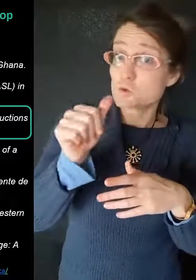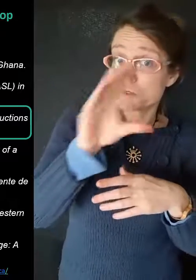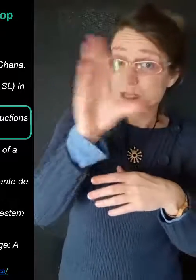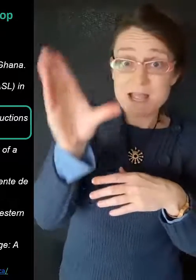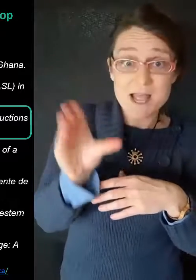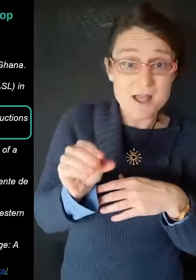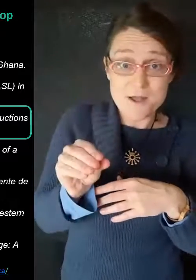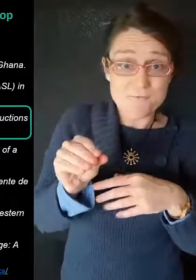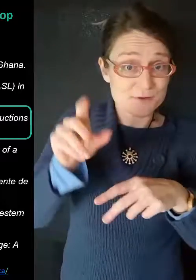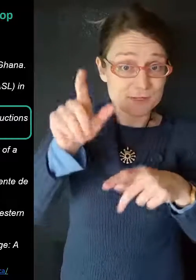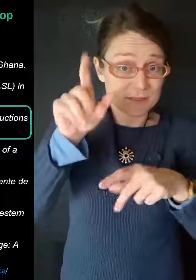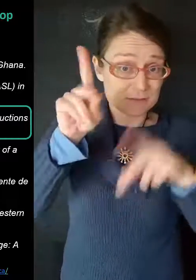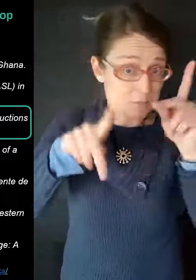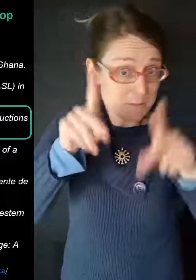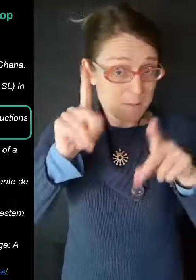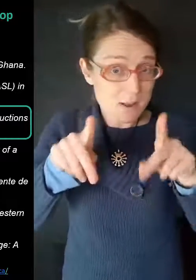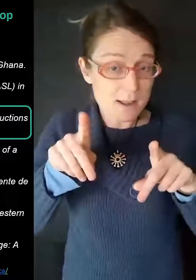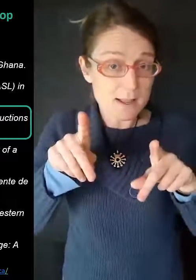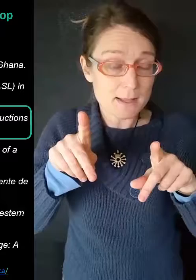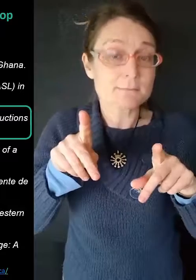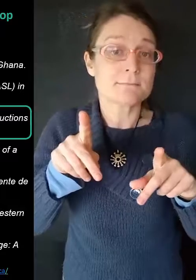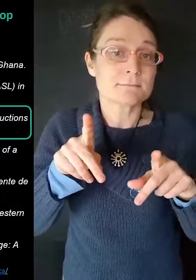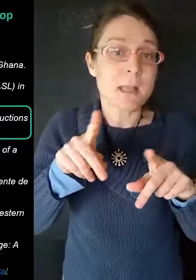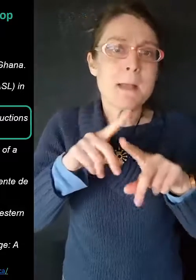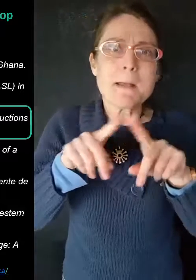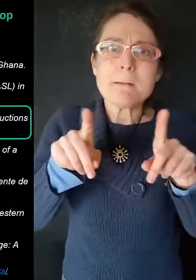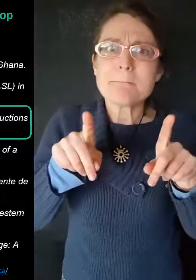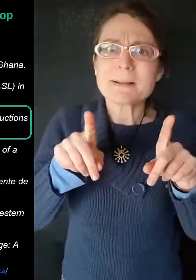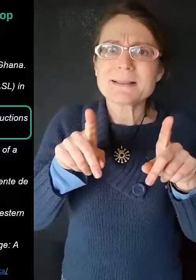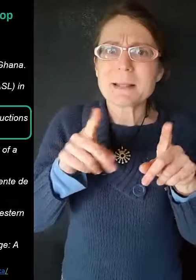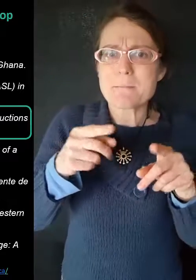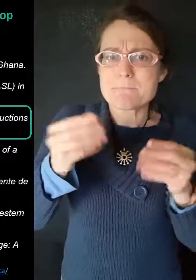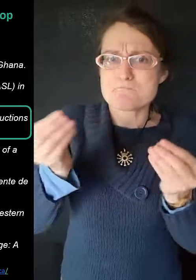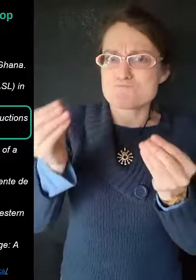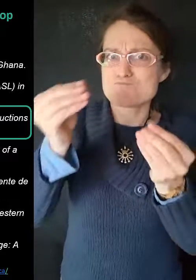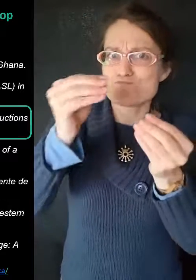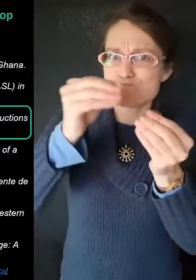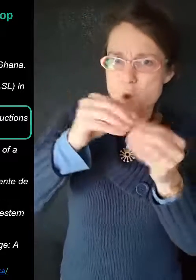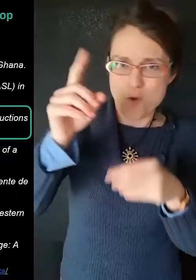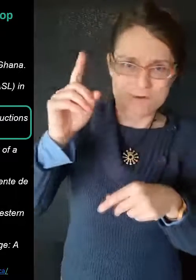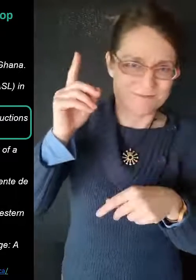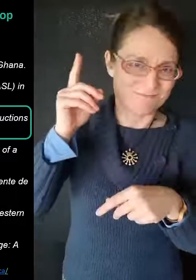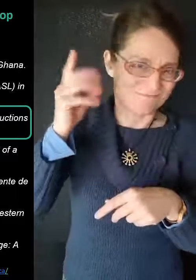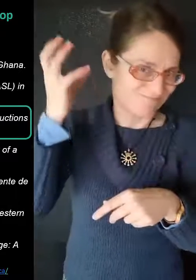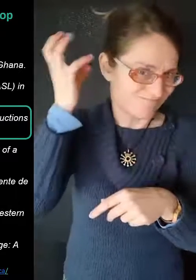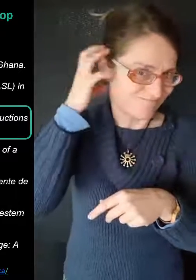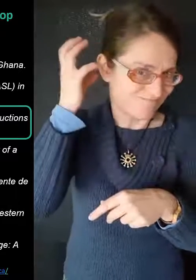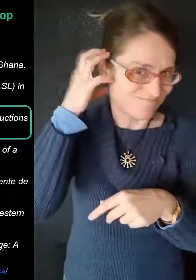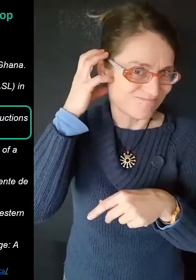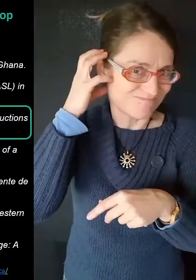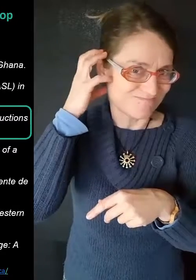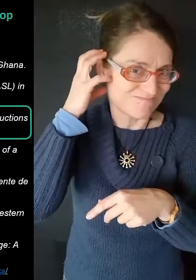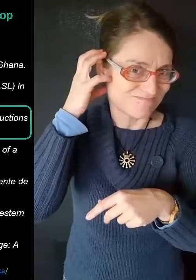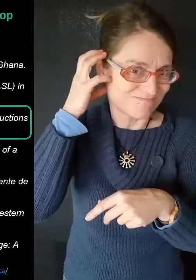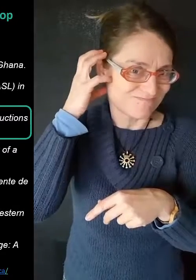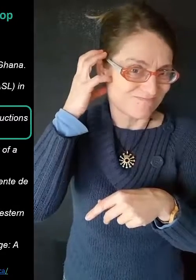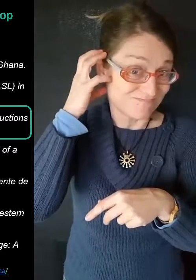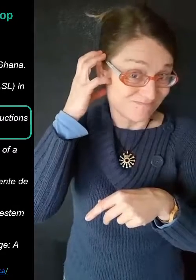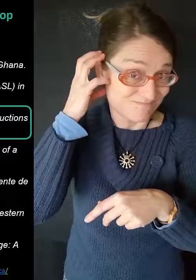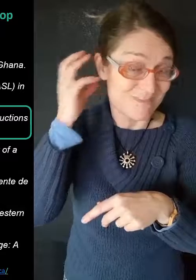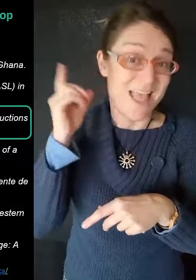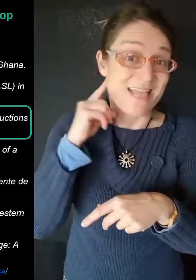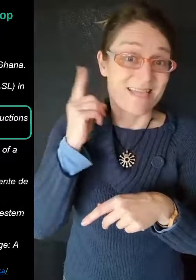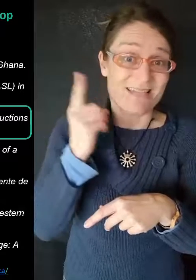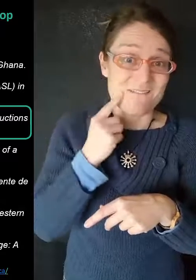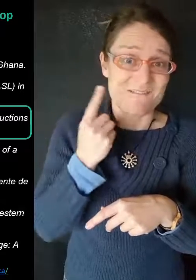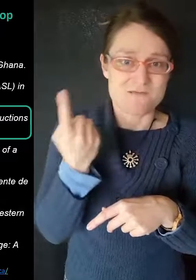list, and we also see people who are not African on this list. But